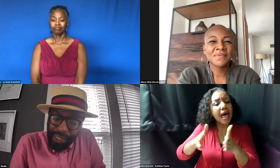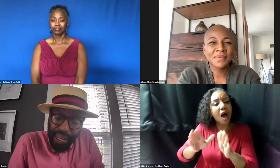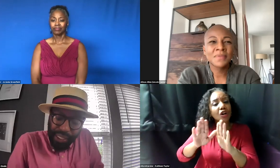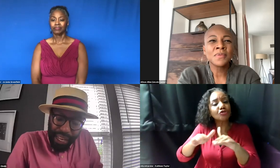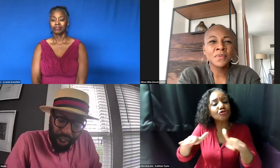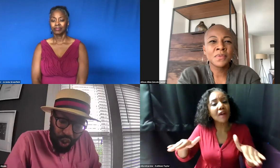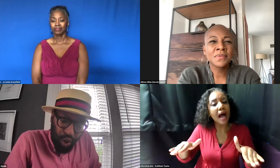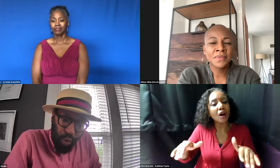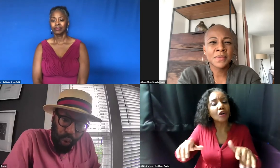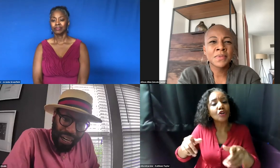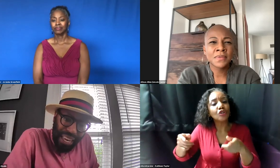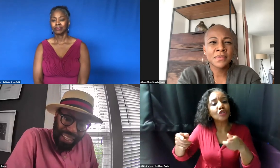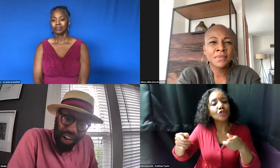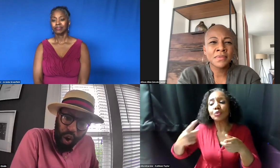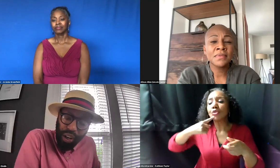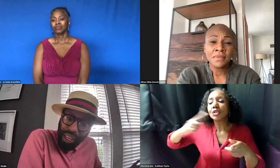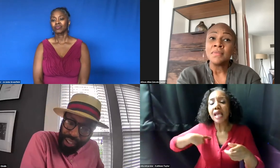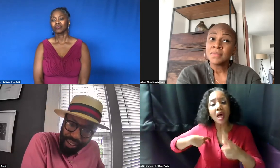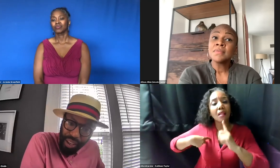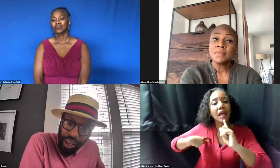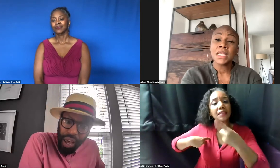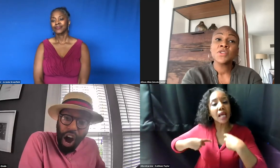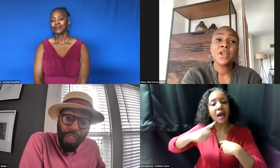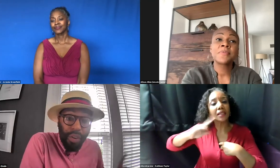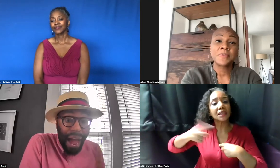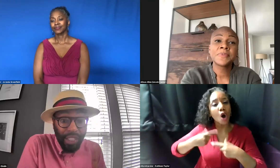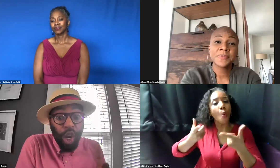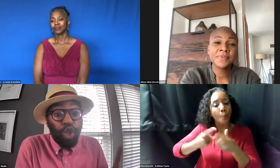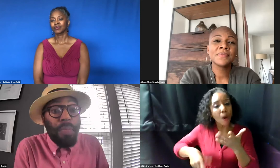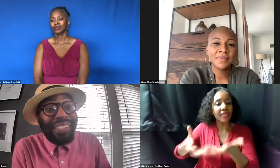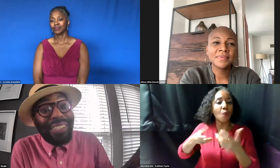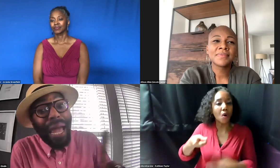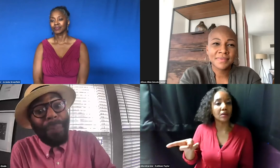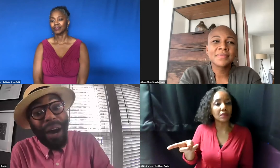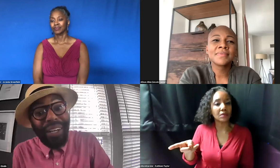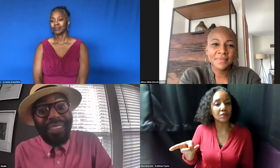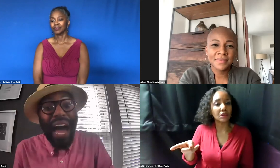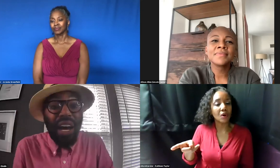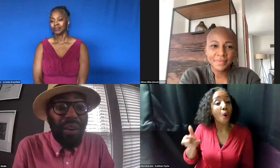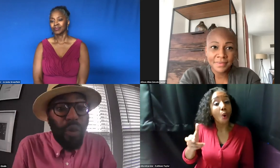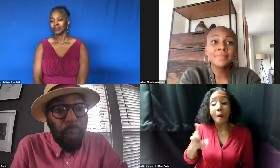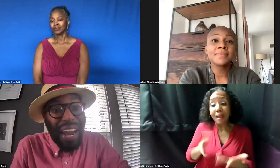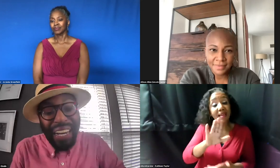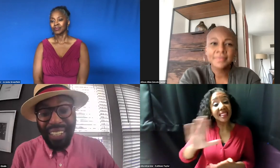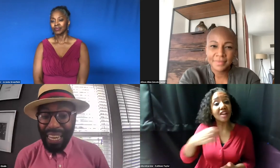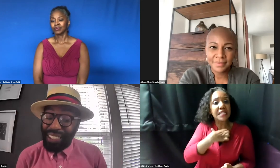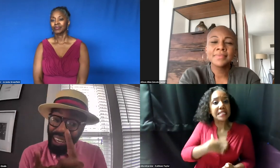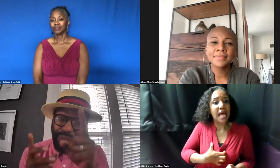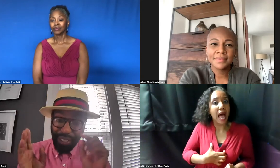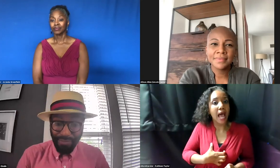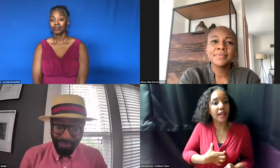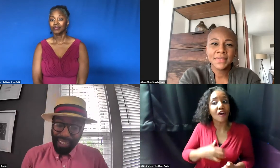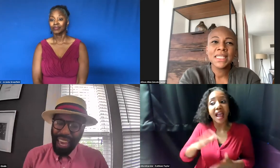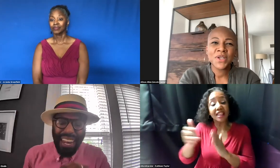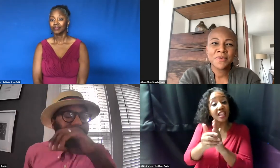child to dictate to you what it is that their calling is. That's right. Otherwise, you might stamp out a desire for what actually is their